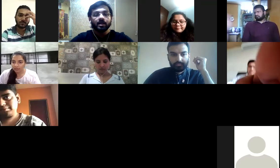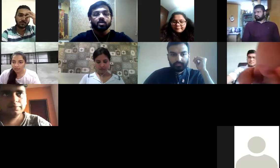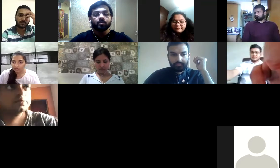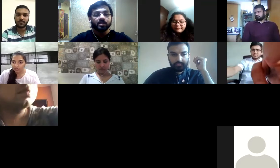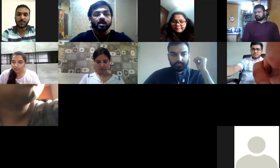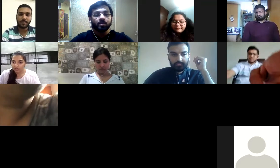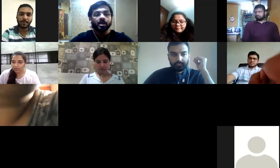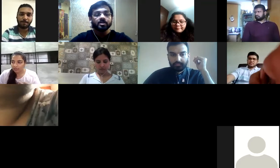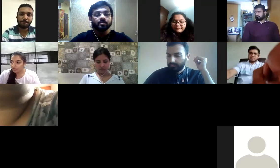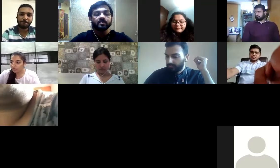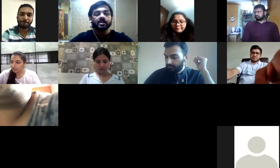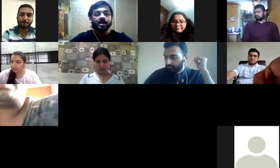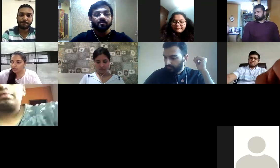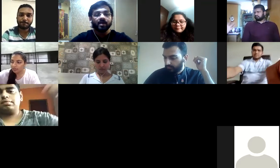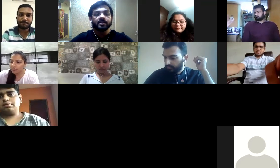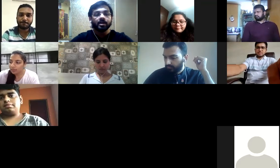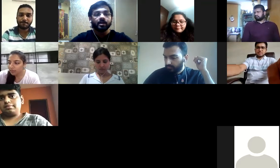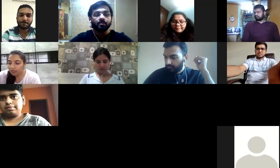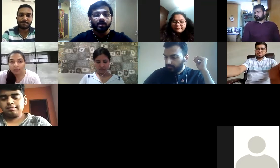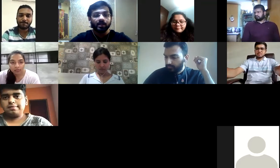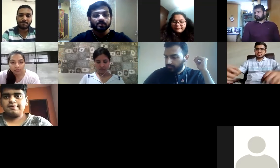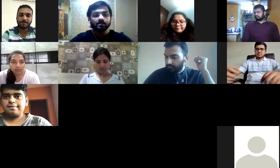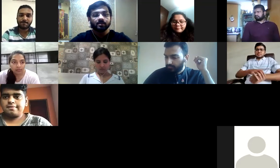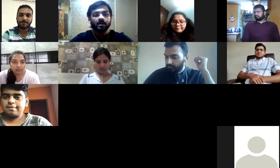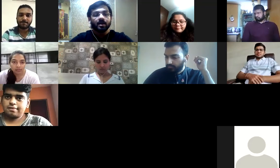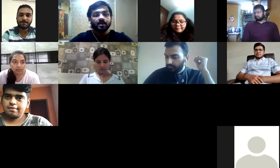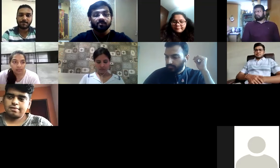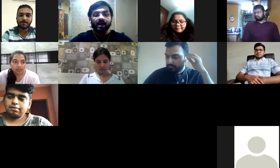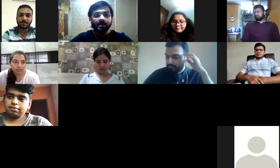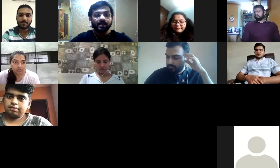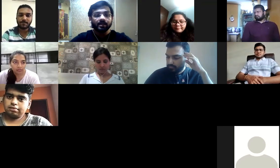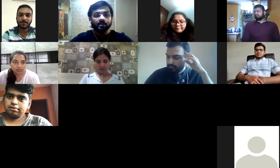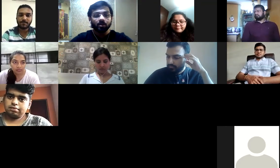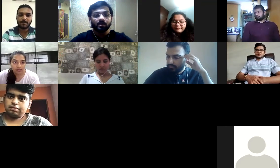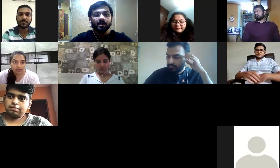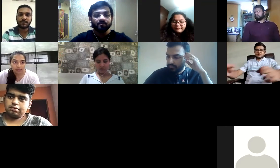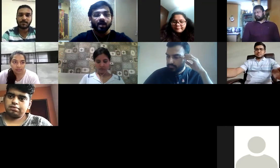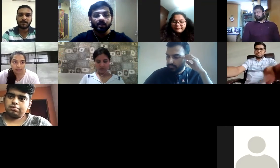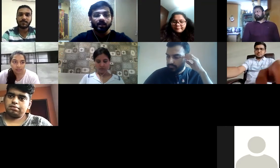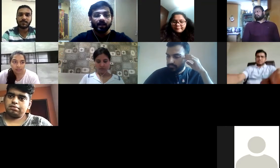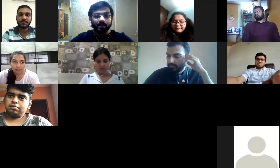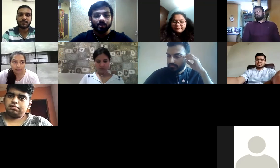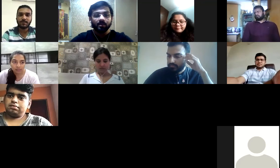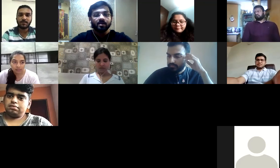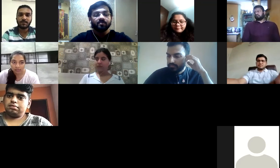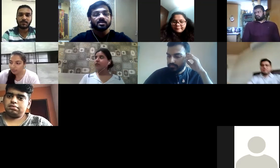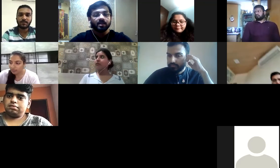to bridge communication between the deaf and hearing communities. He is a faculty at Indore Deaf Bilingual Academy, which is run